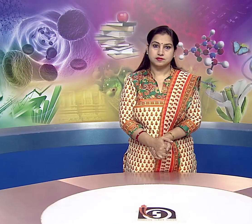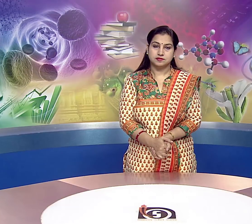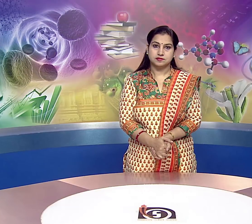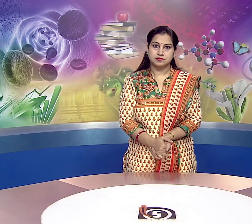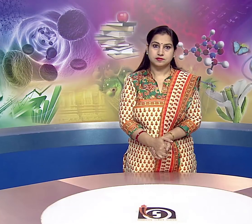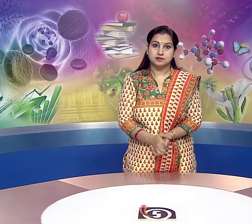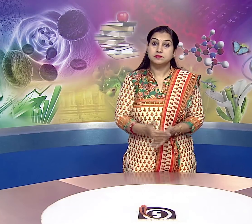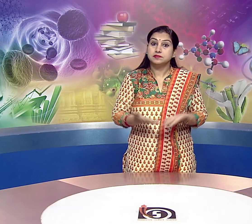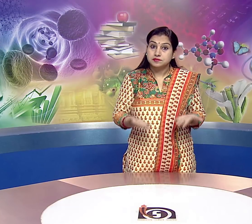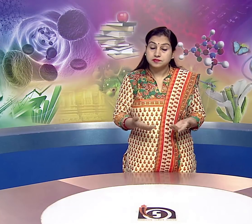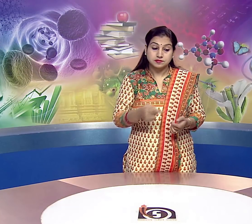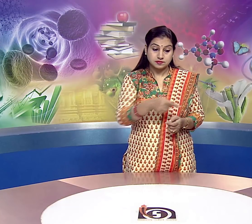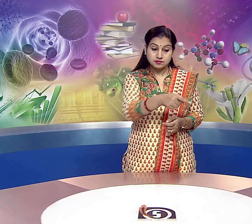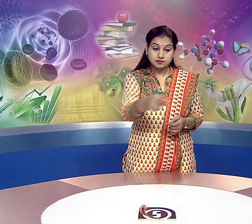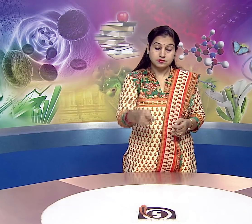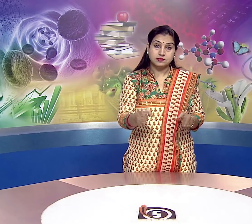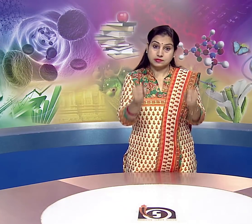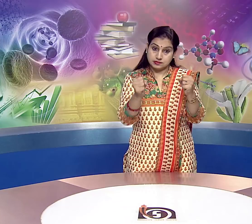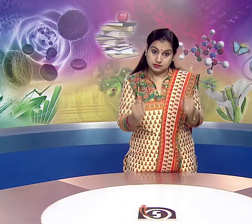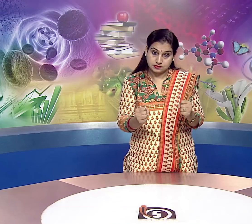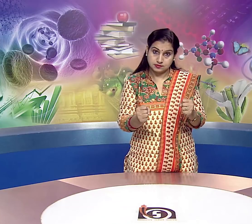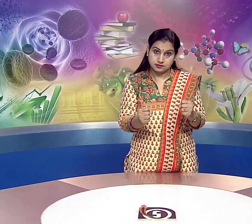Well, when the tiger sat before the door,